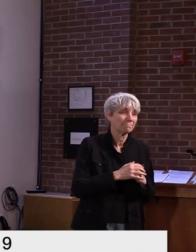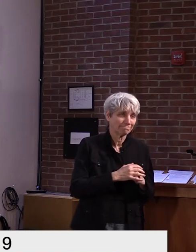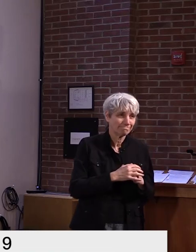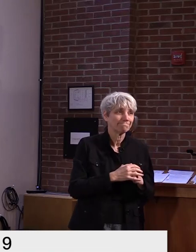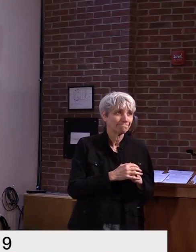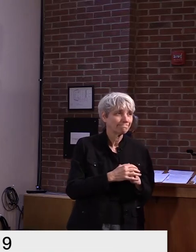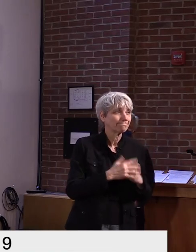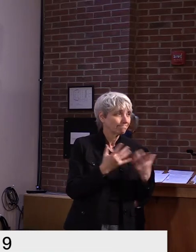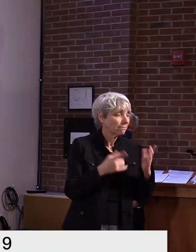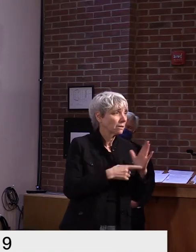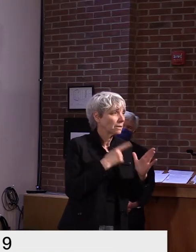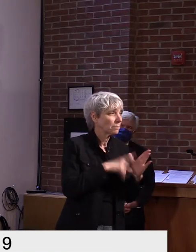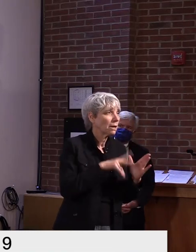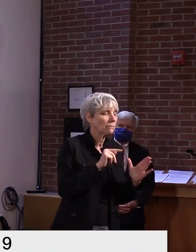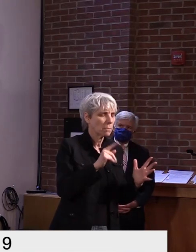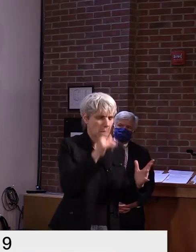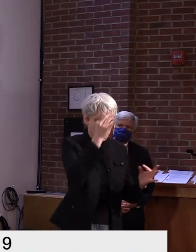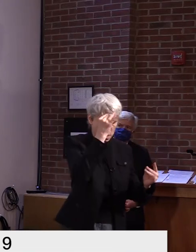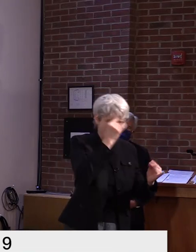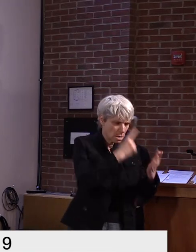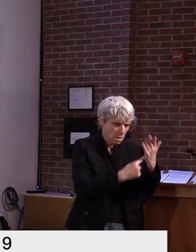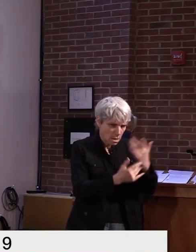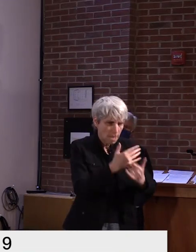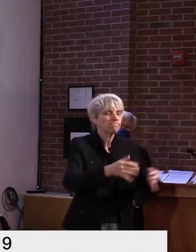messages about the pandemic